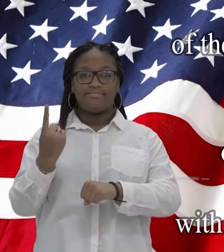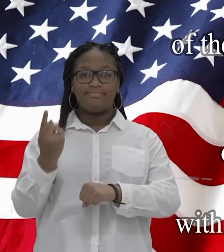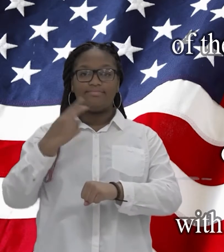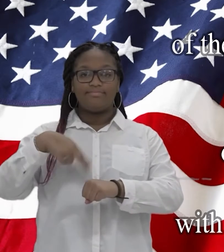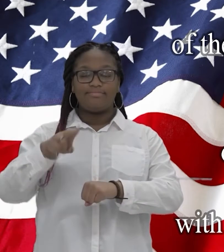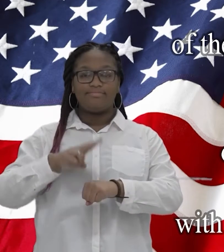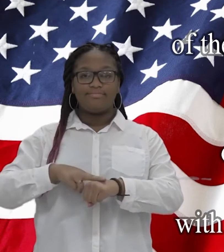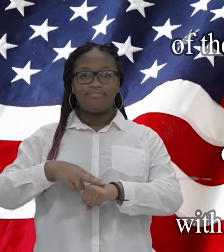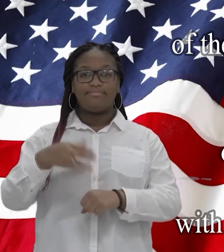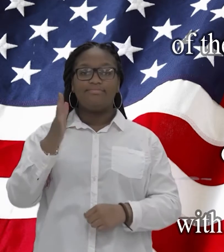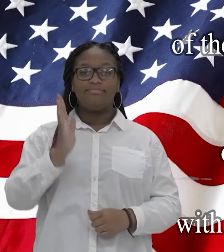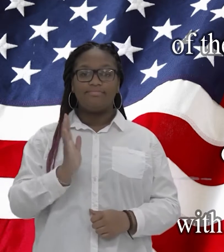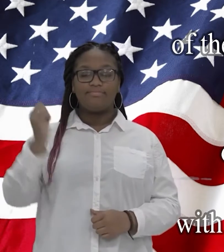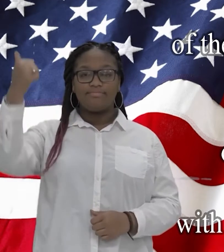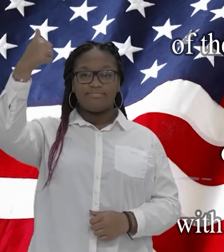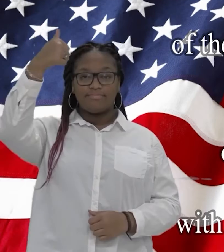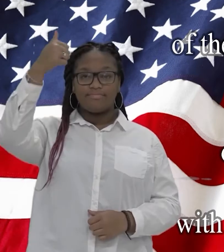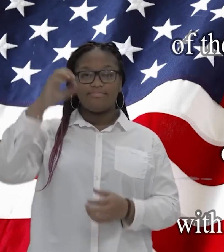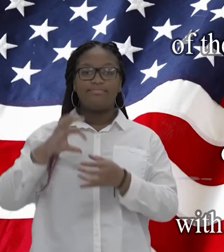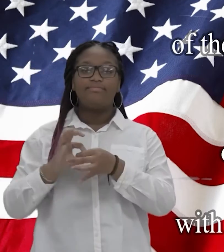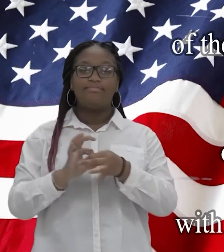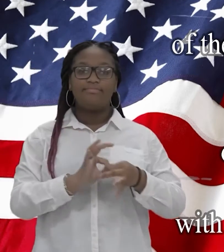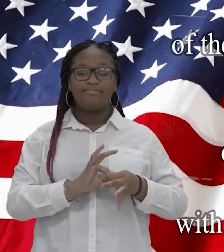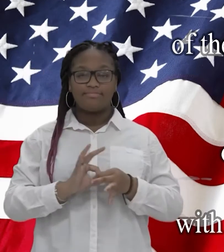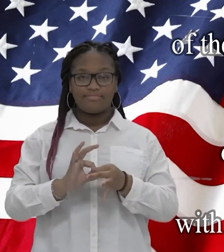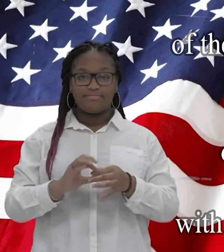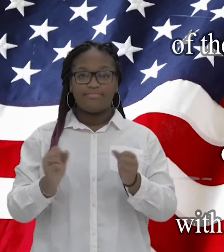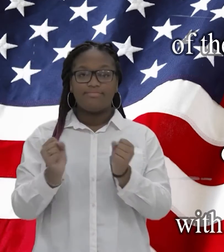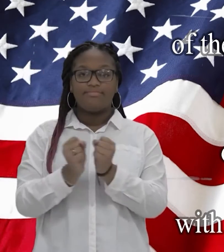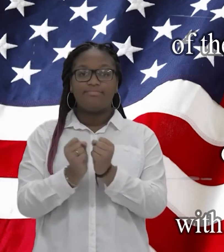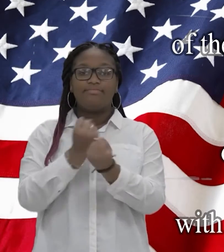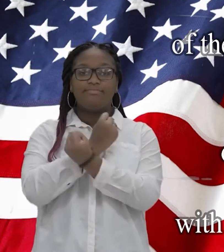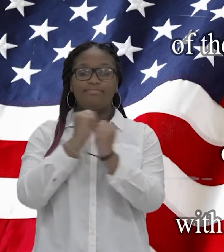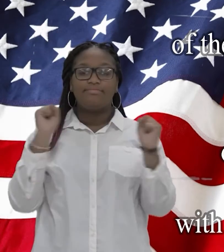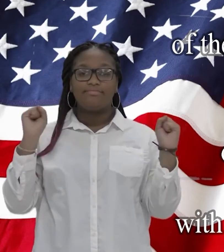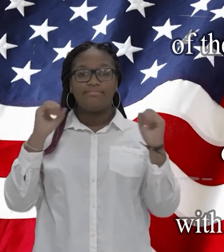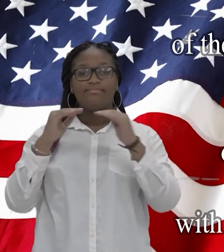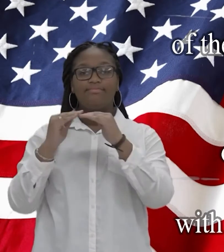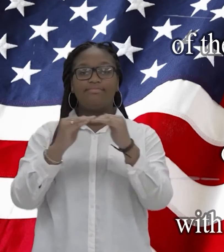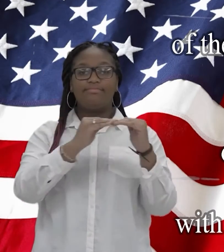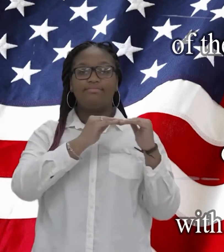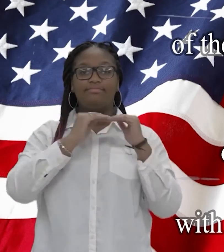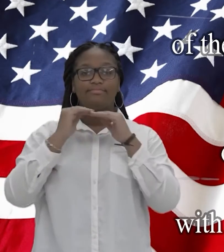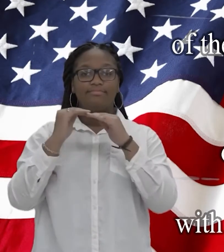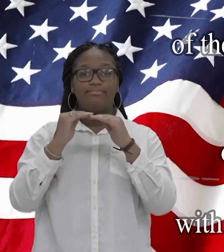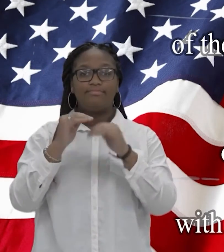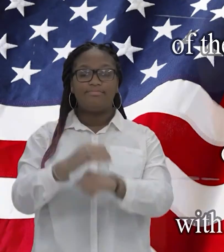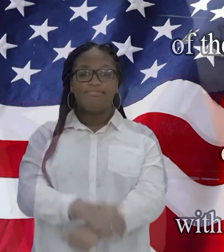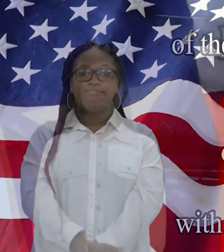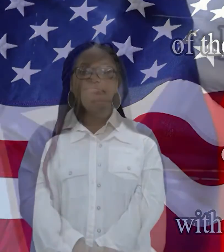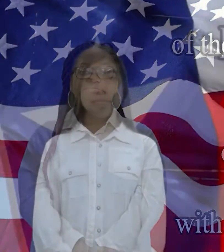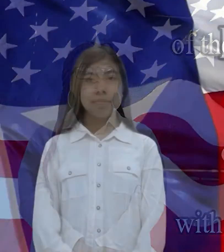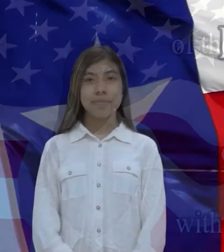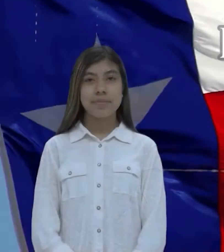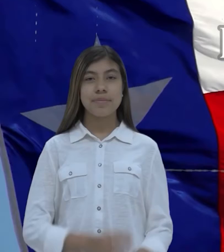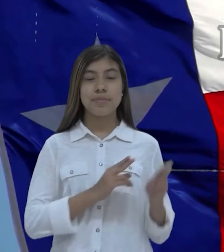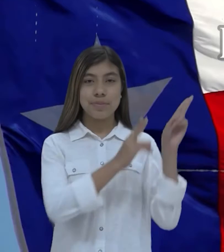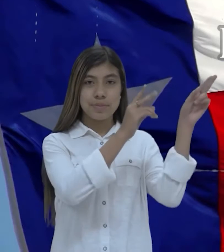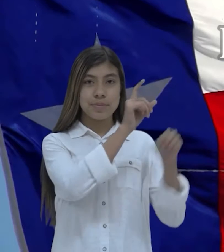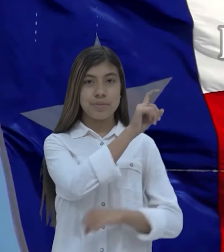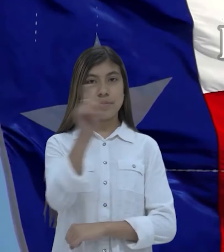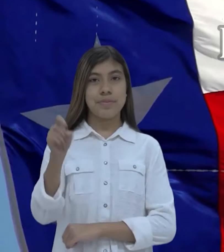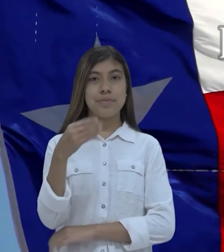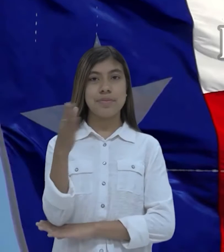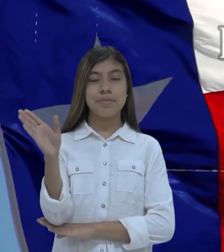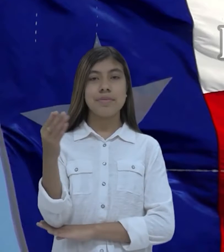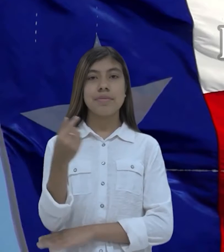stands, one nation, under God, indivisible, with liberty and justice for all. Honor